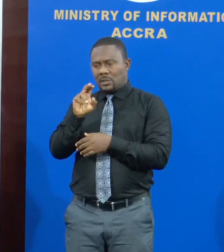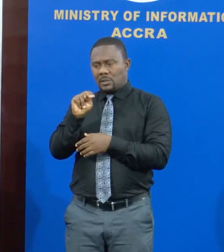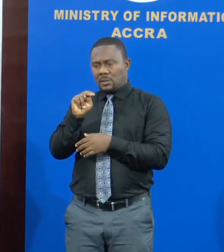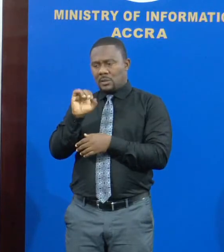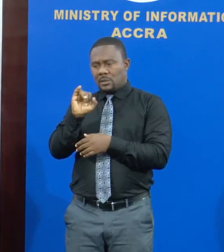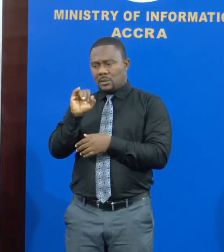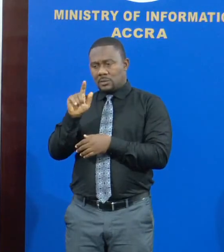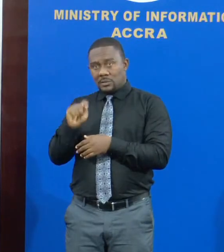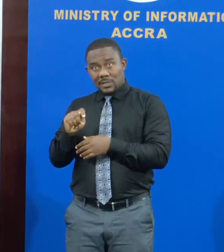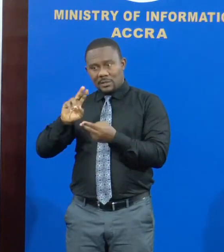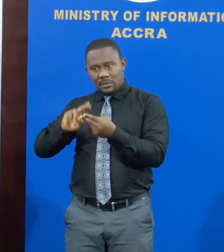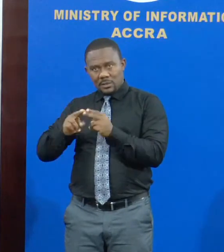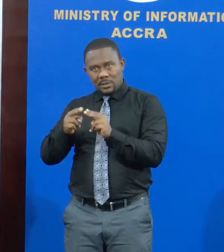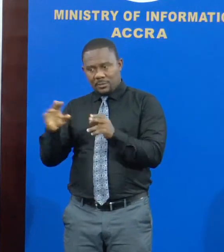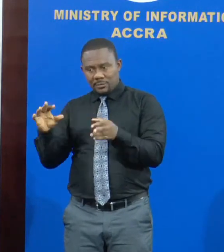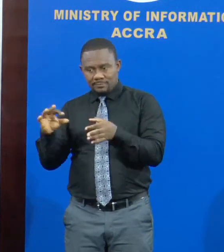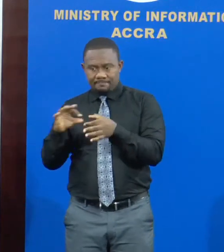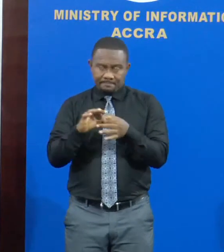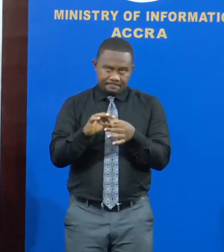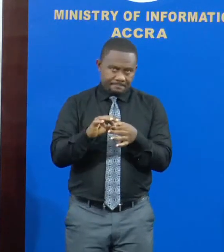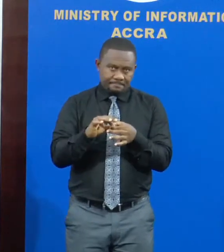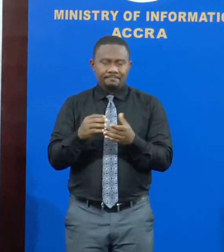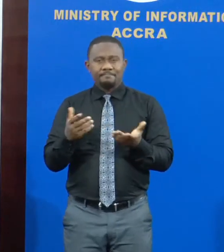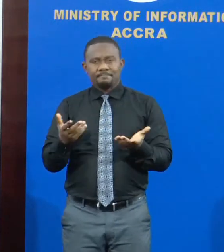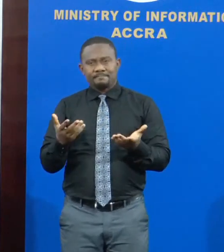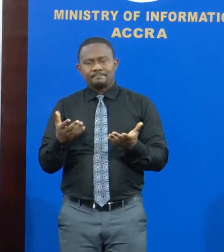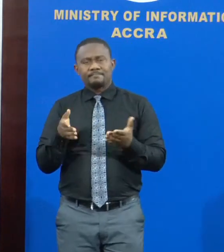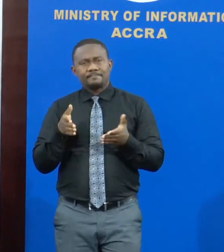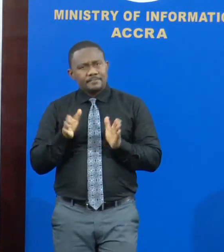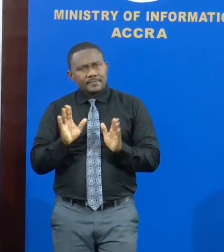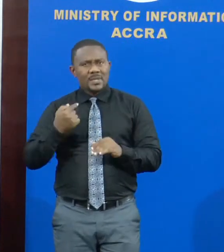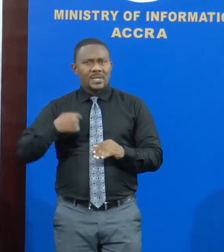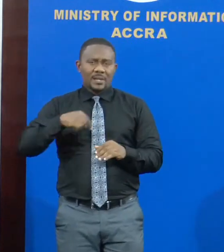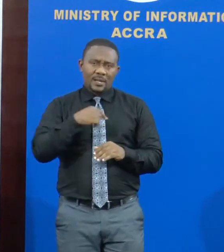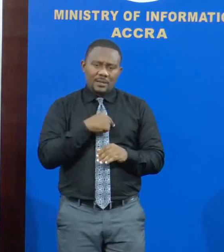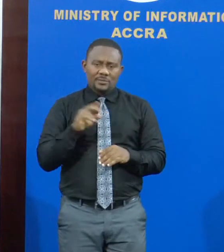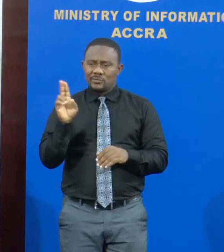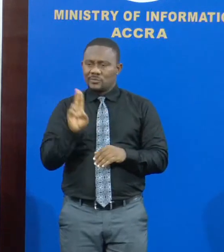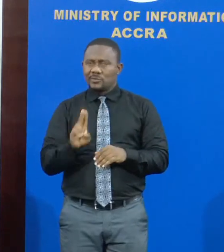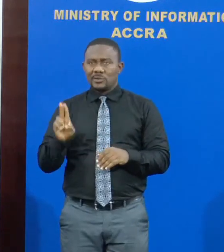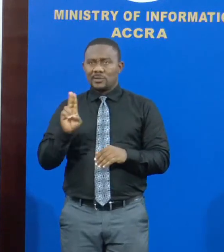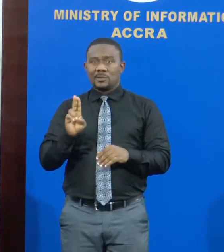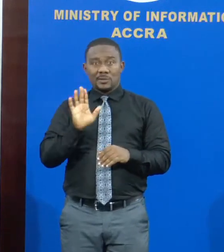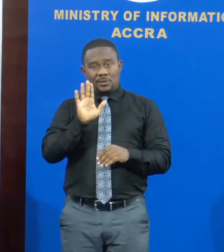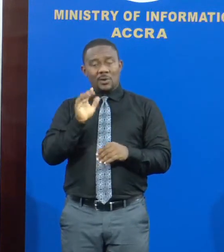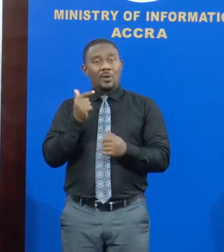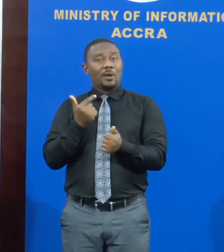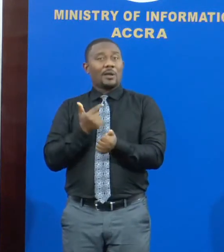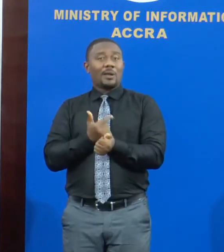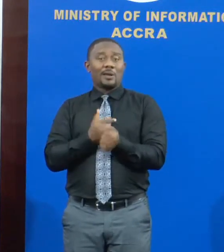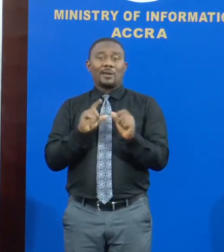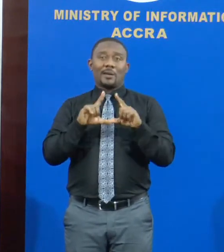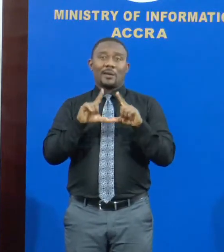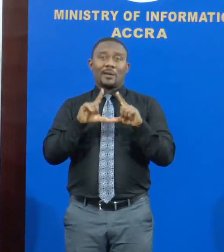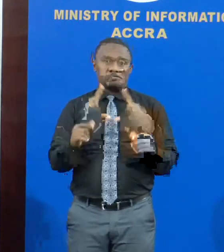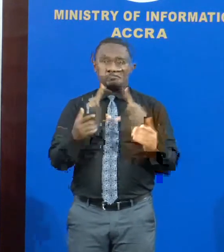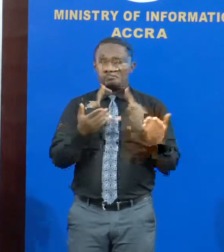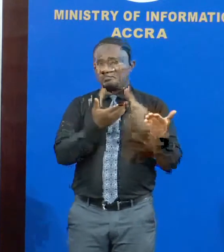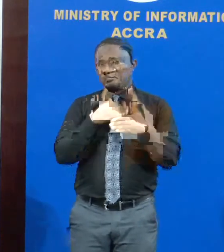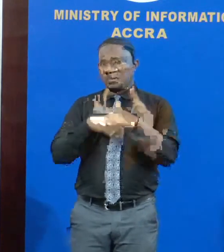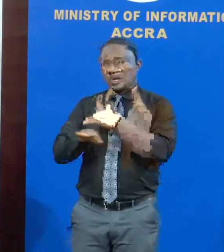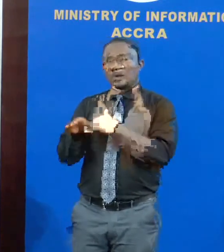numbers. And then that will pave the way for us to only use your Ghana card to when you